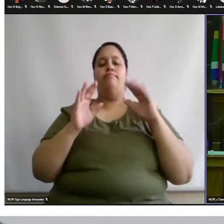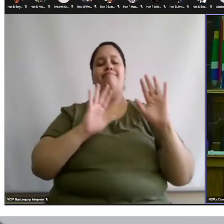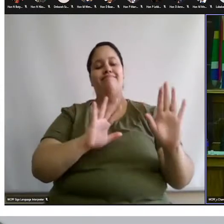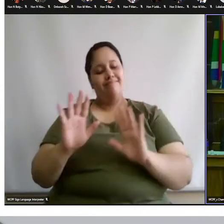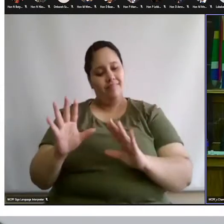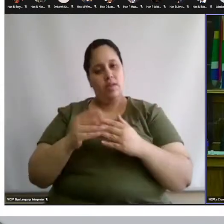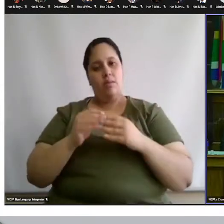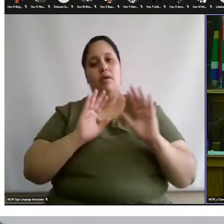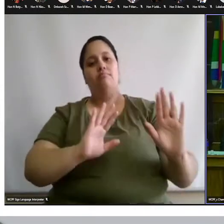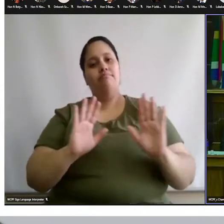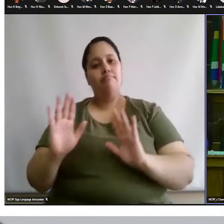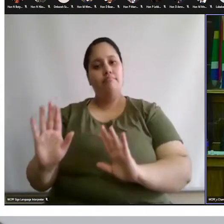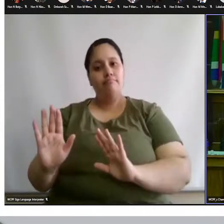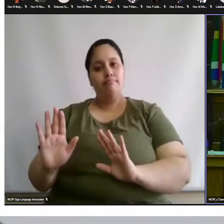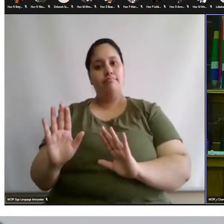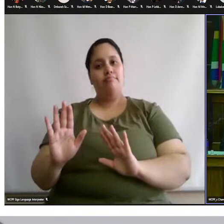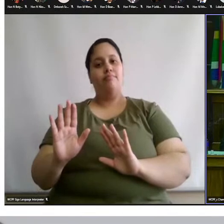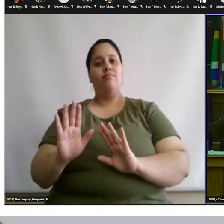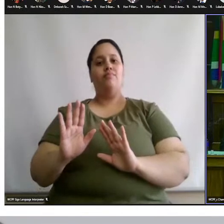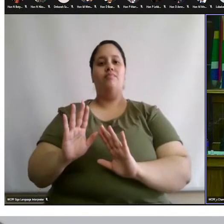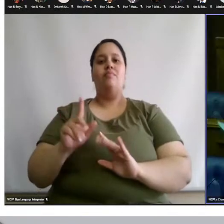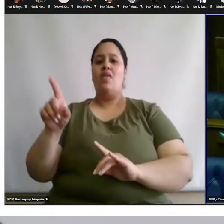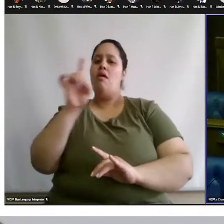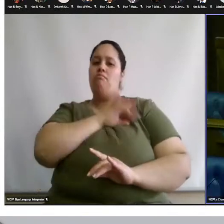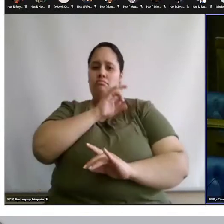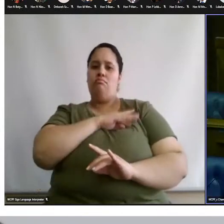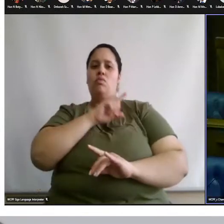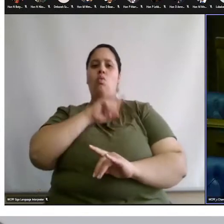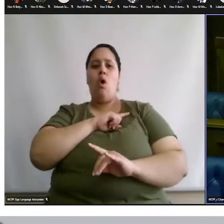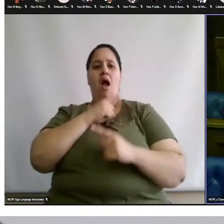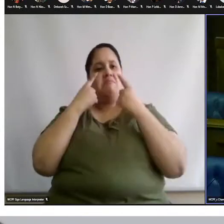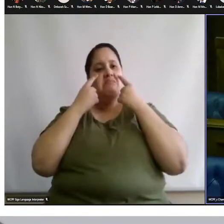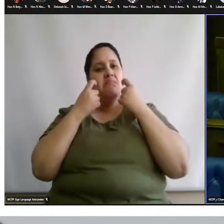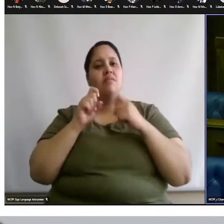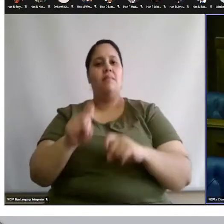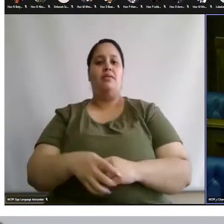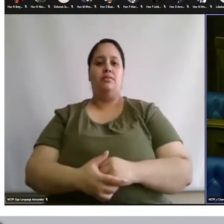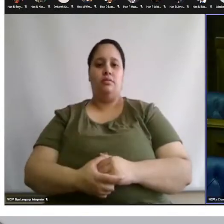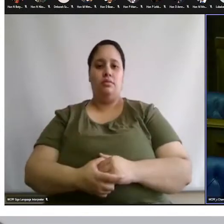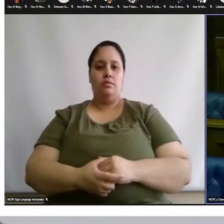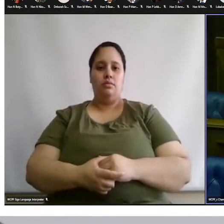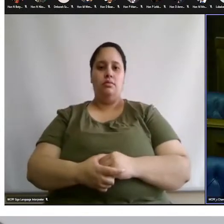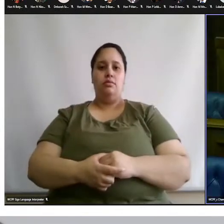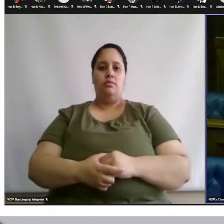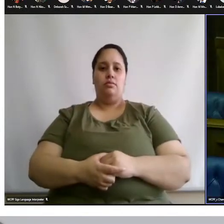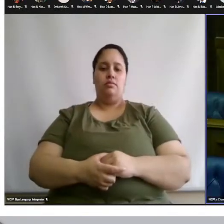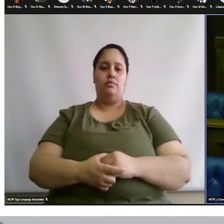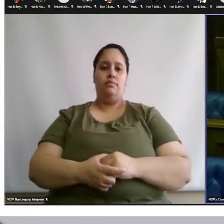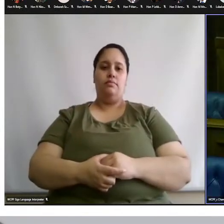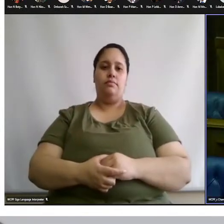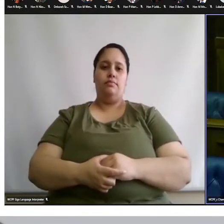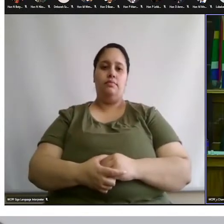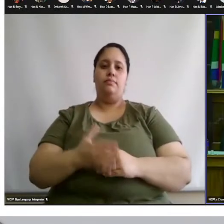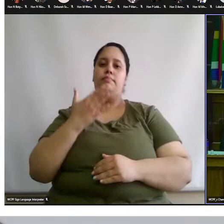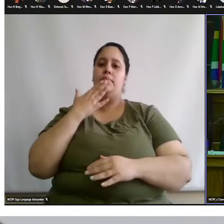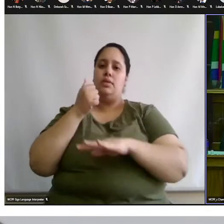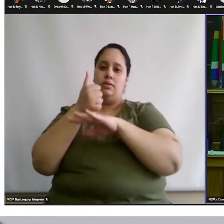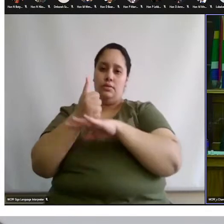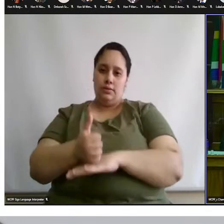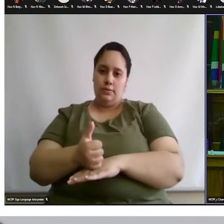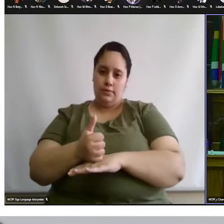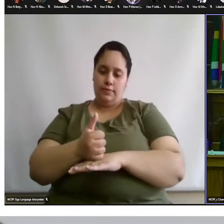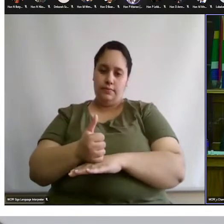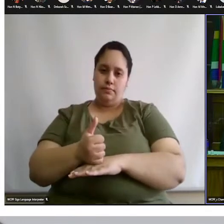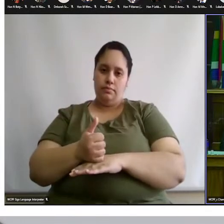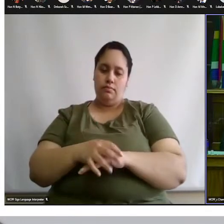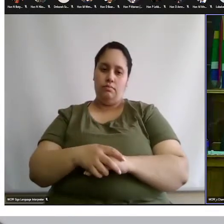there's proceed. Howling. Hulle so bang dat hulle moet nou huil hierso binne. Please proceed. Hulle huil hierso. Dagmar. Honourable